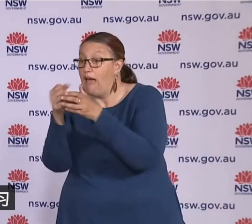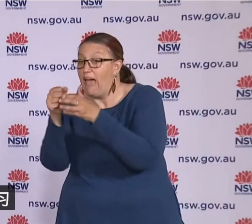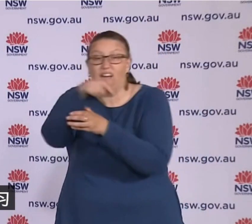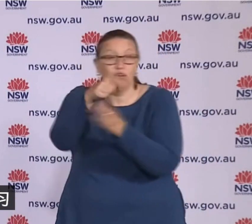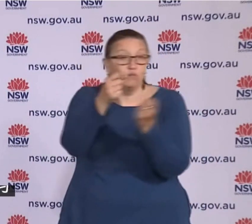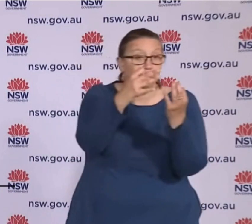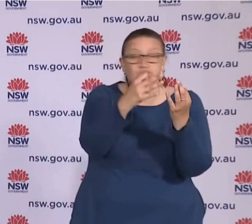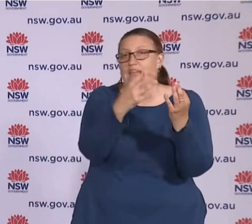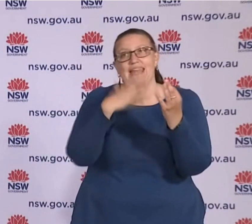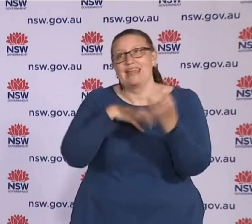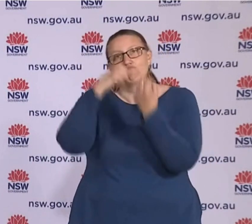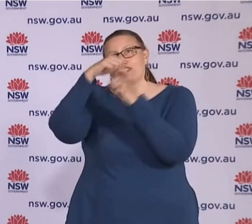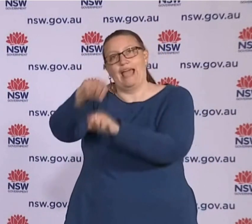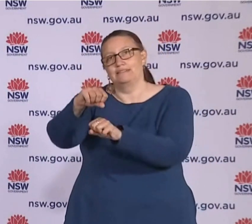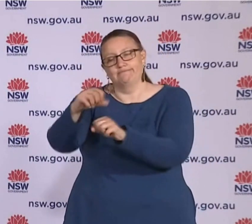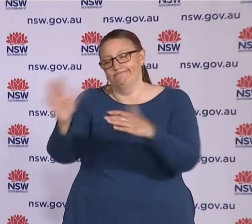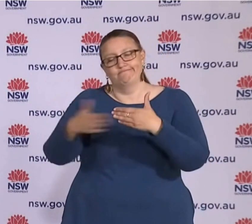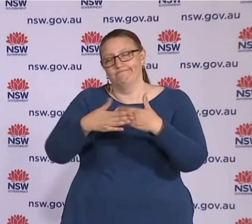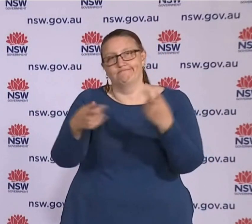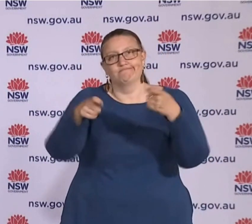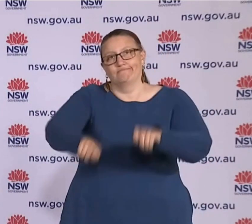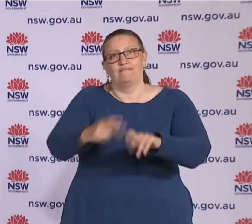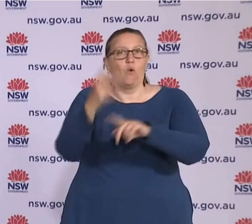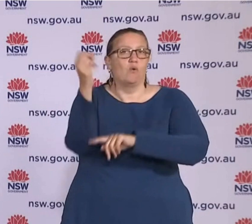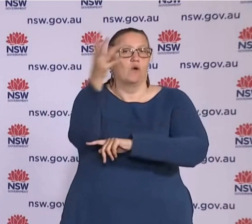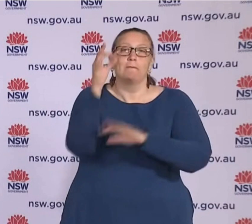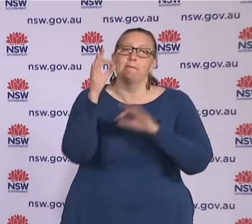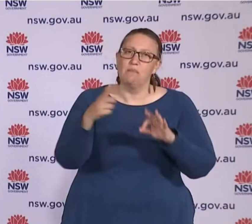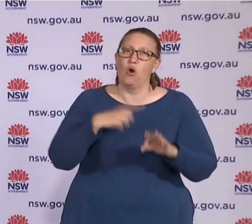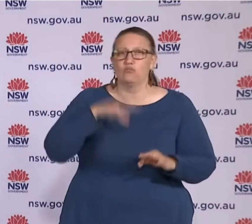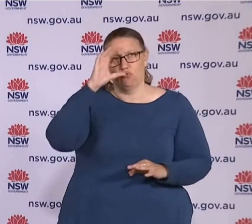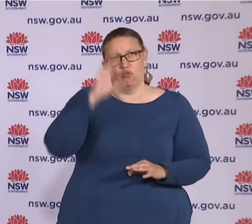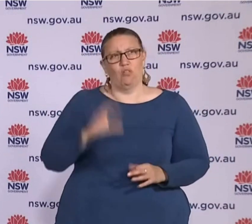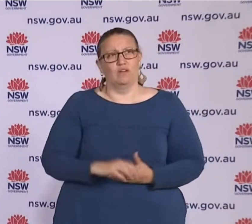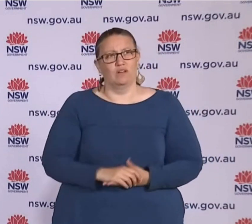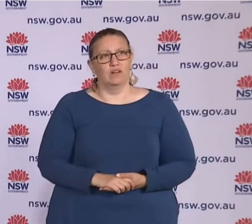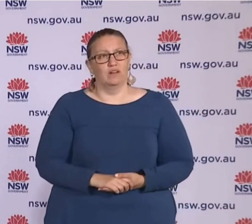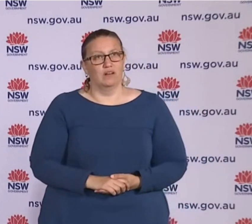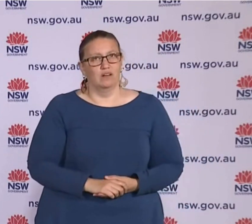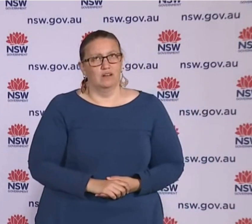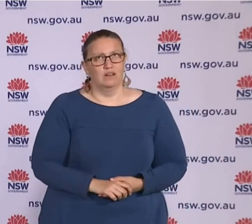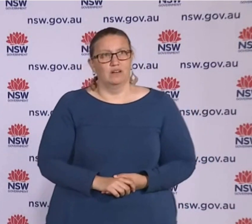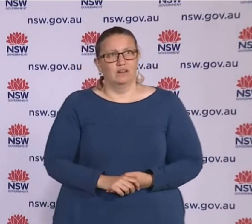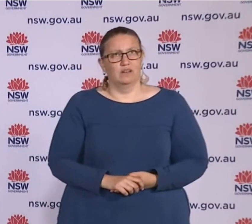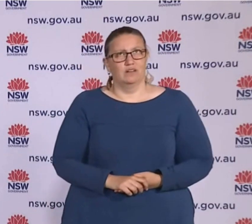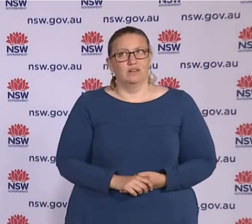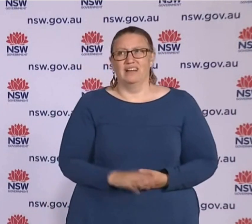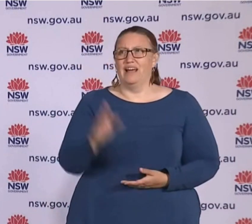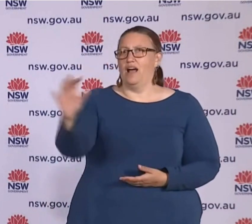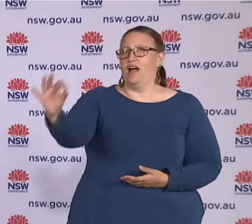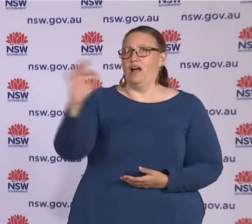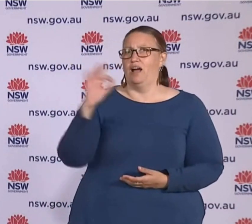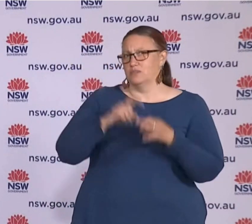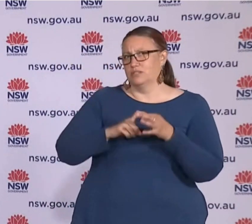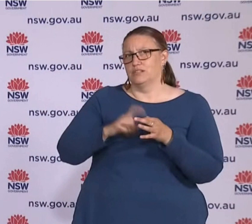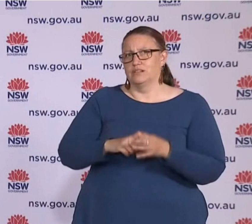those, we are taking a precautionary approach to rural lockdowns. On Byron Bay, sorry, I just want to